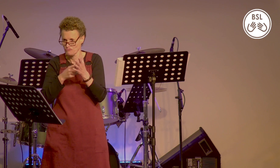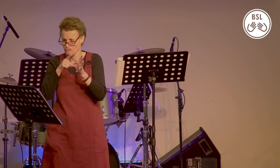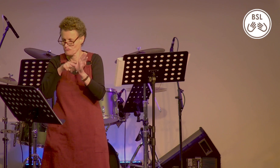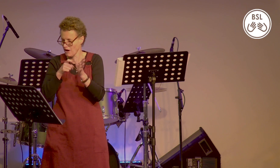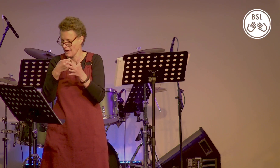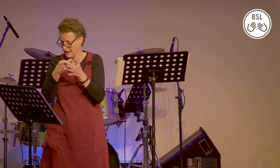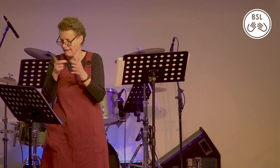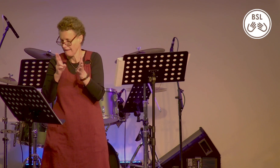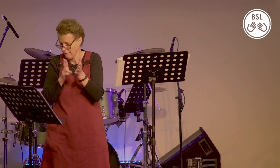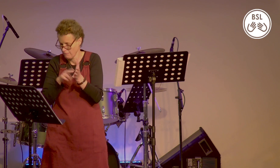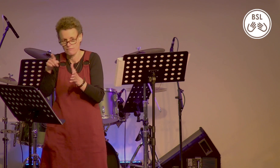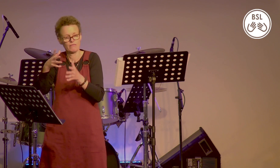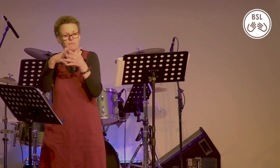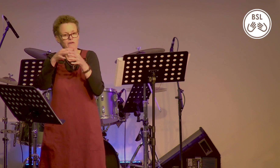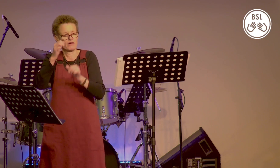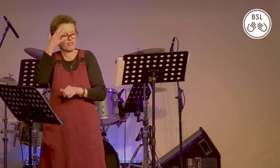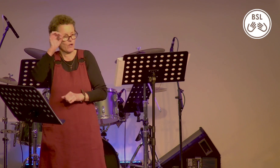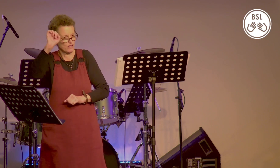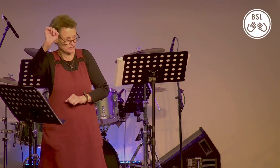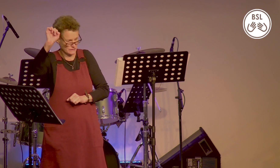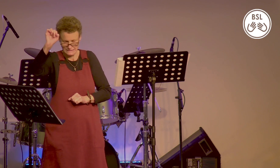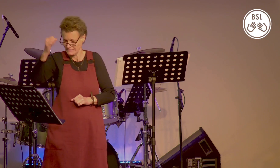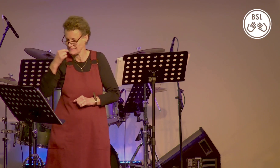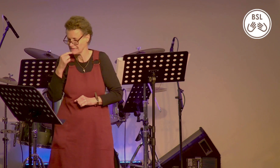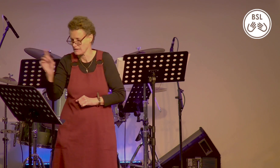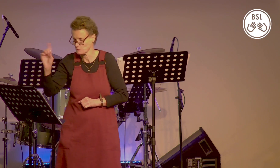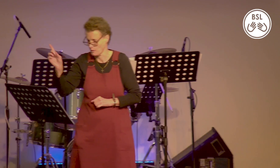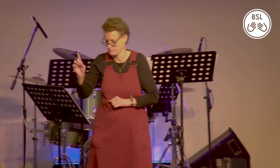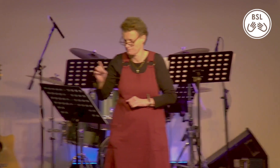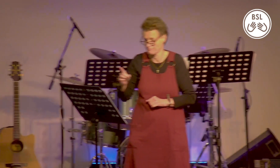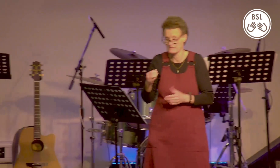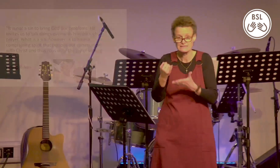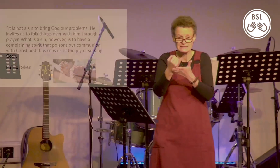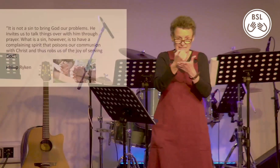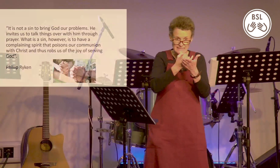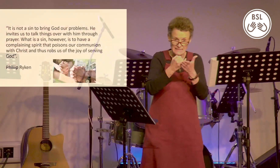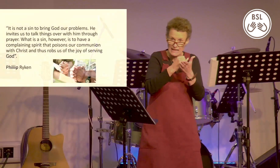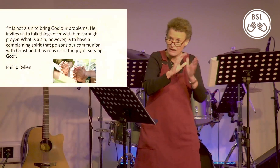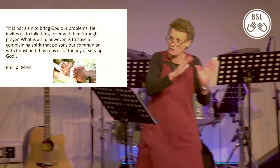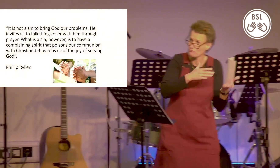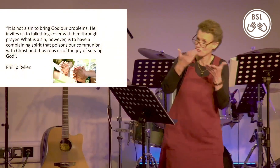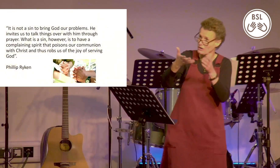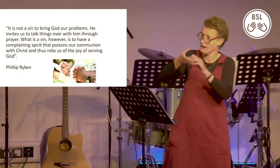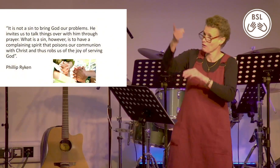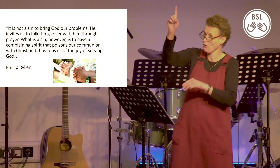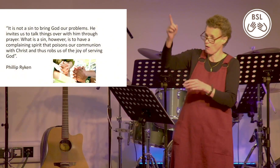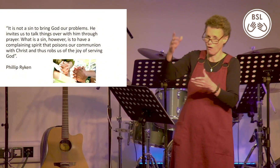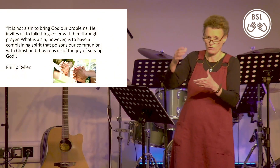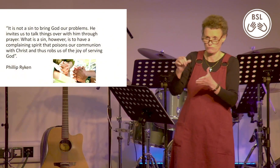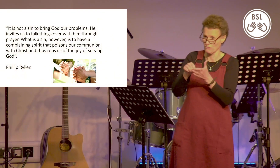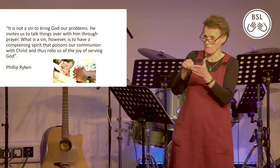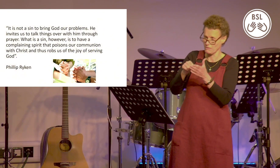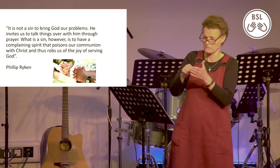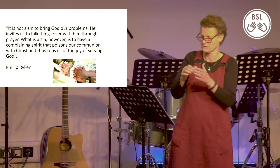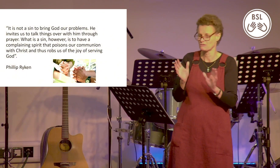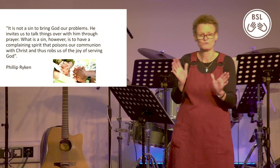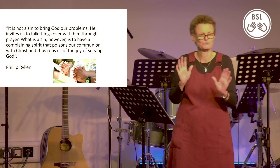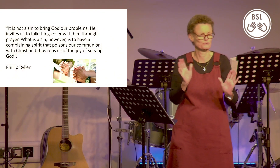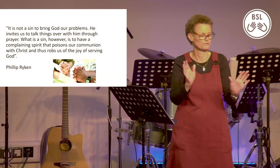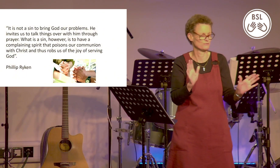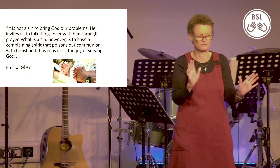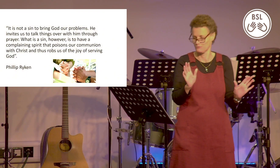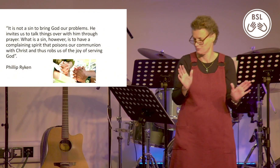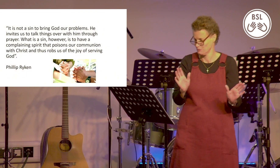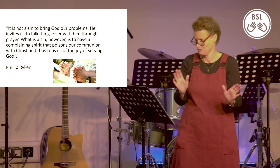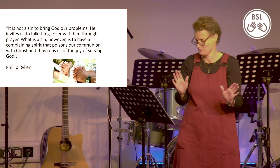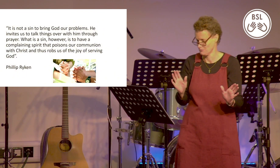There's a person called Philip Ryken. He's an American theologist. And he says it's not a sin to bring